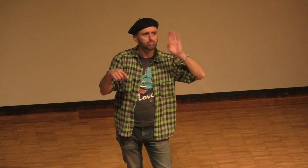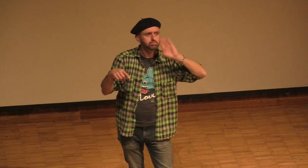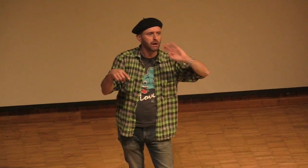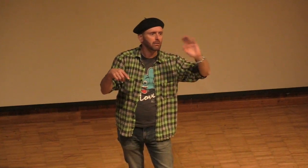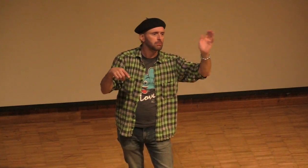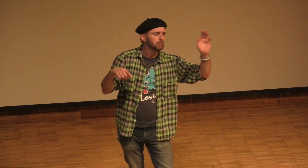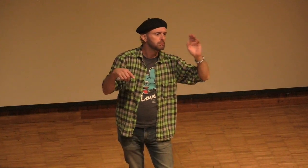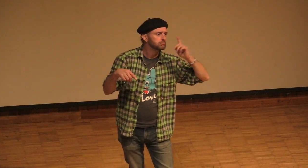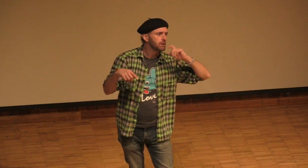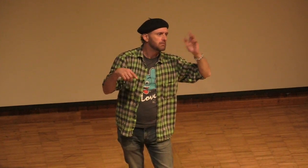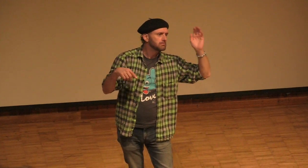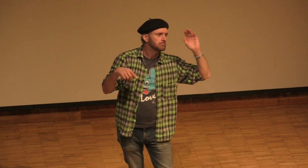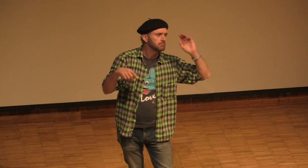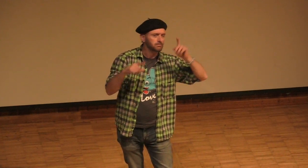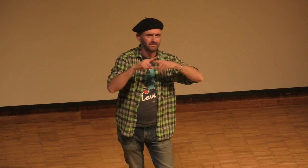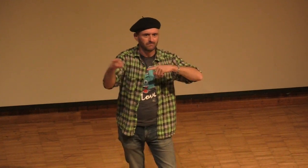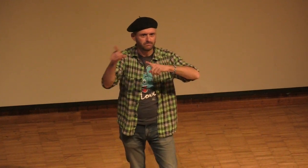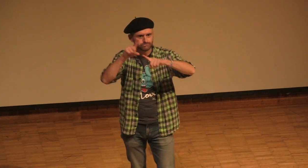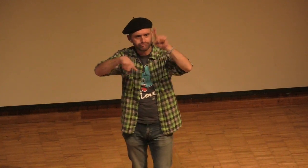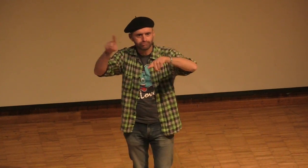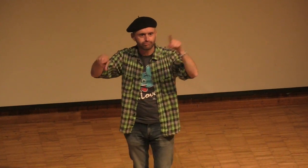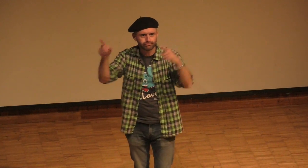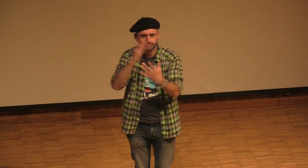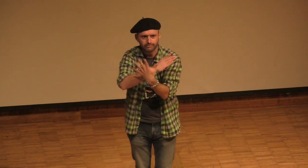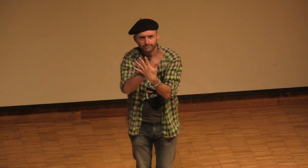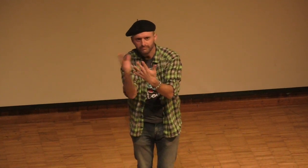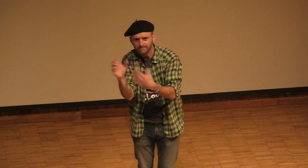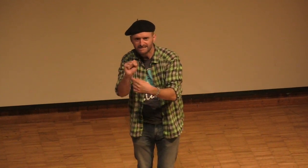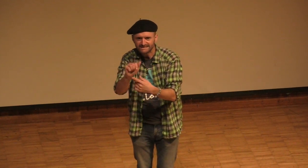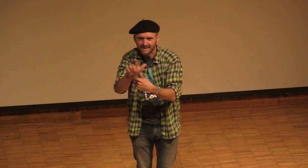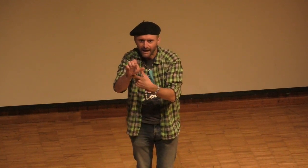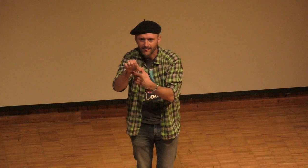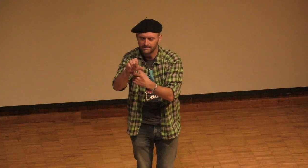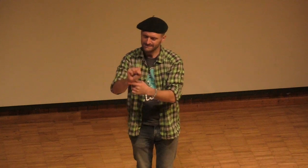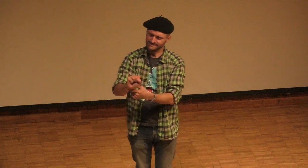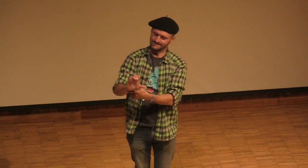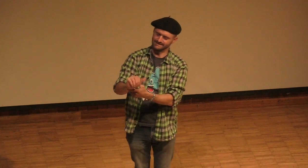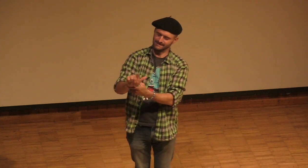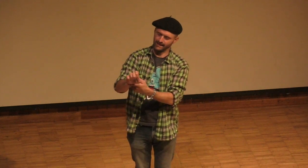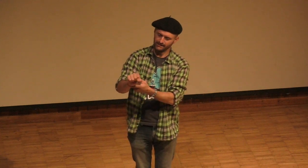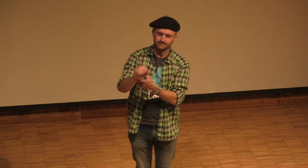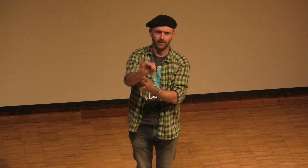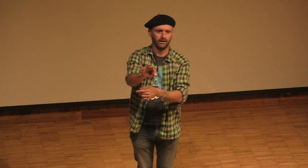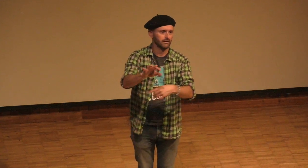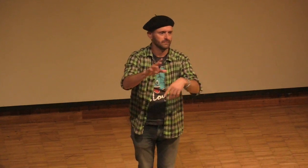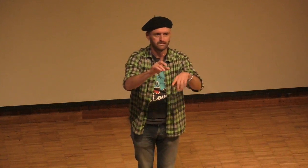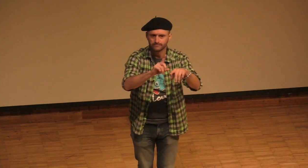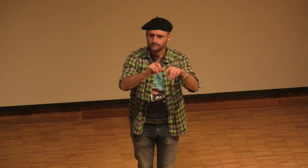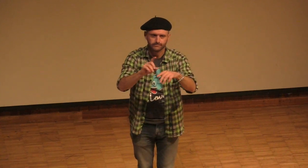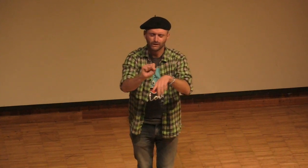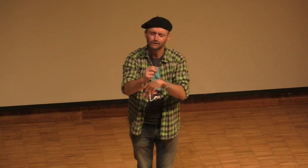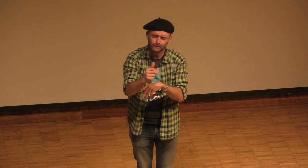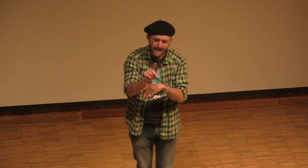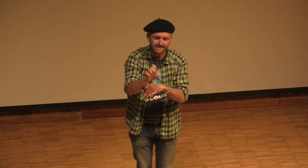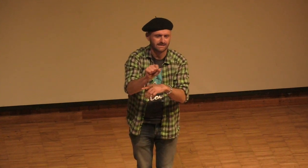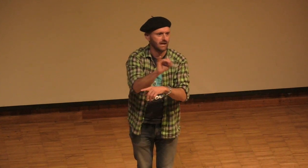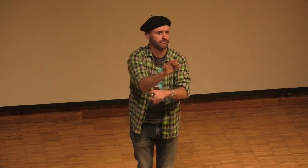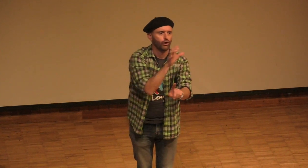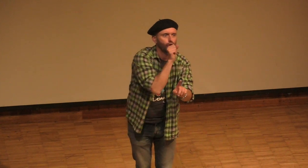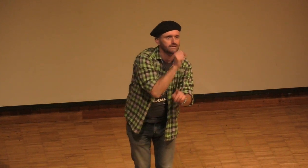might change to yellow or brown, but the range of maples is just the